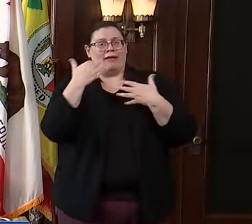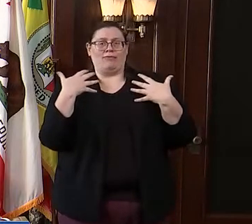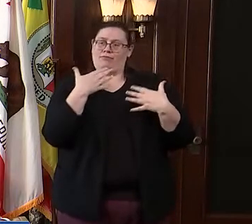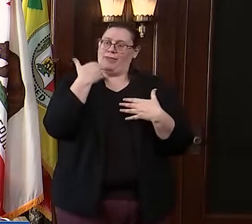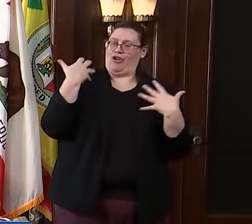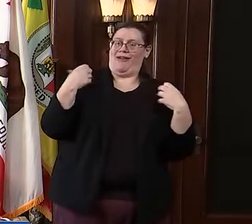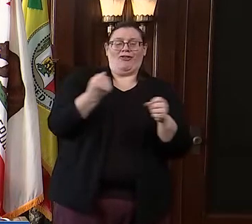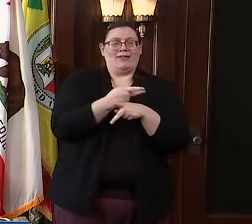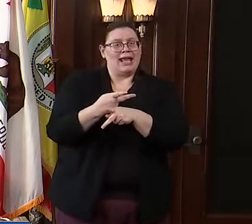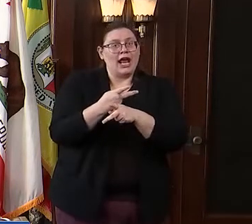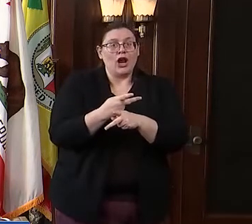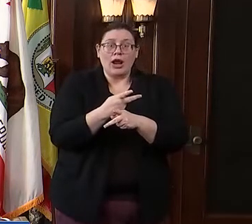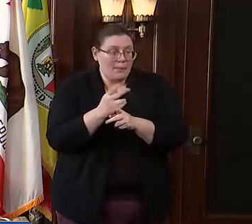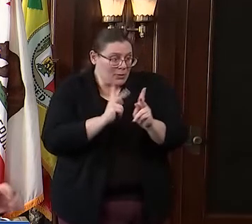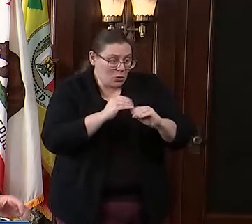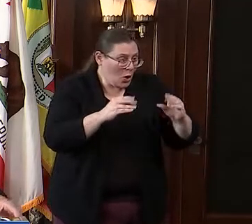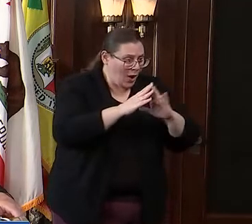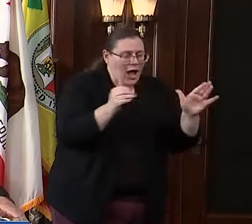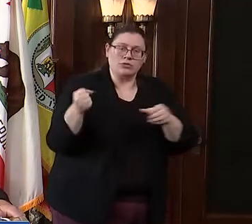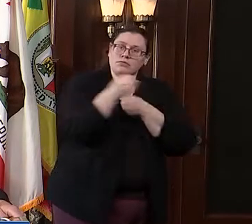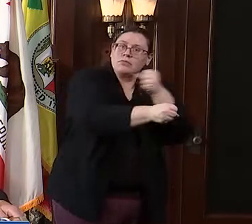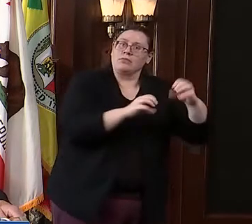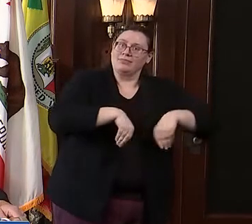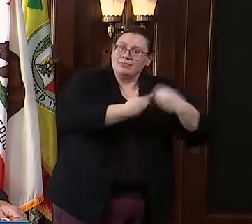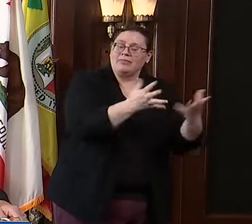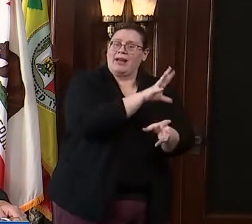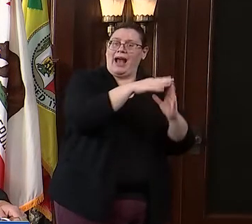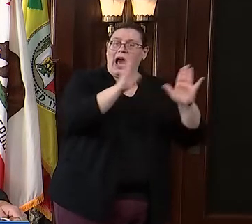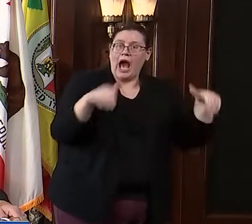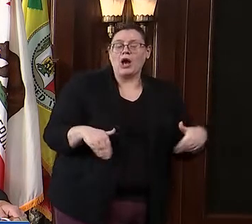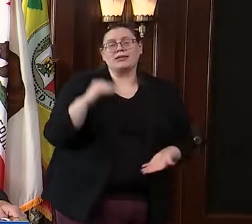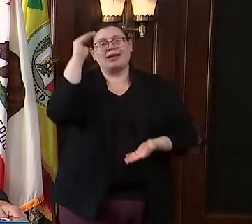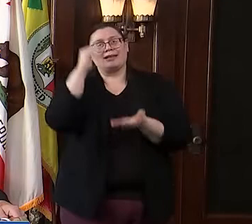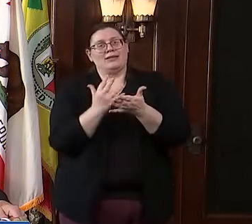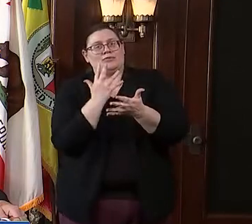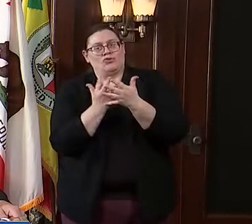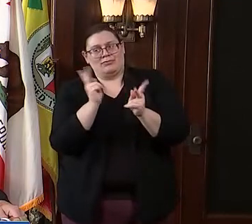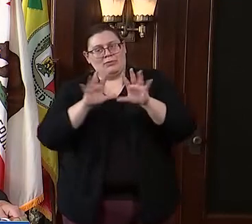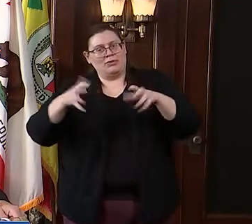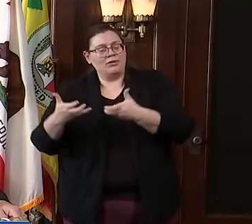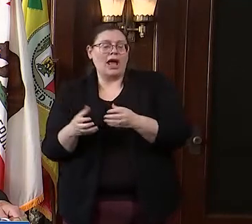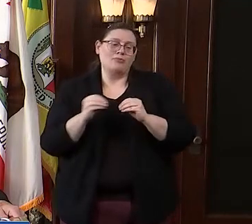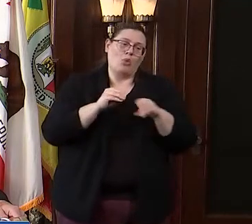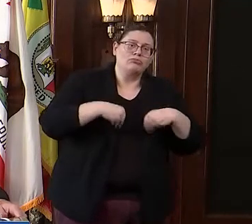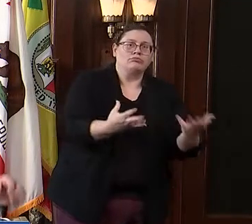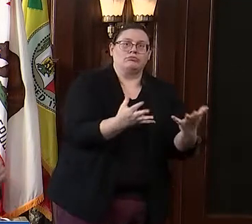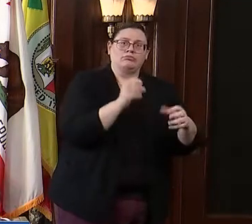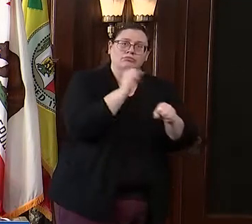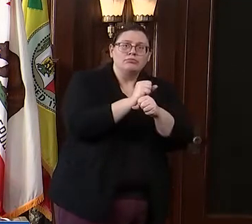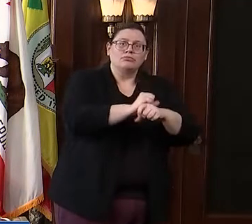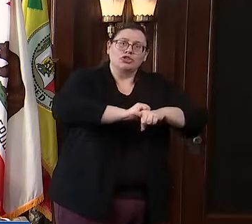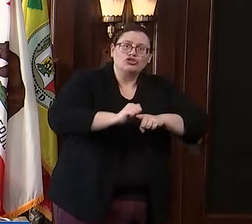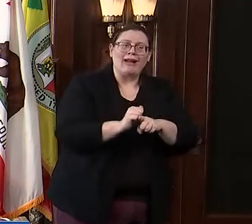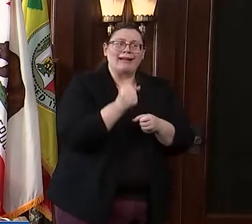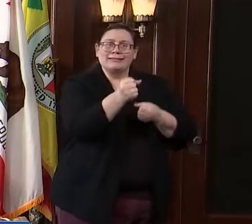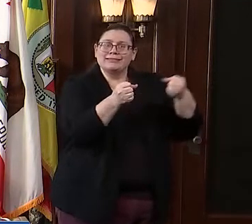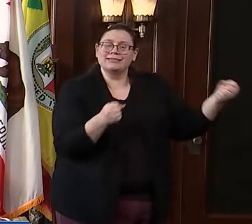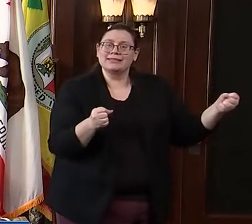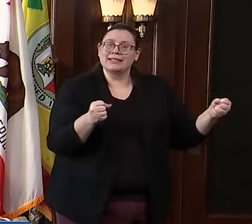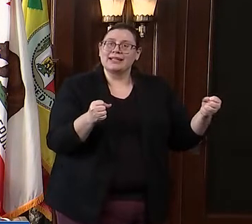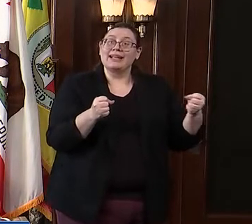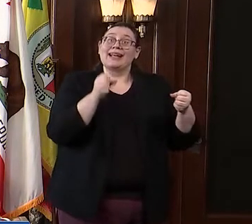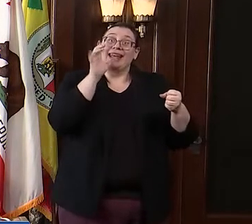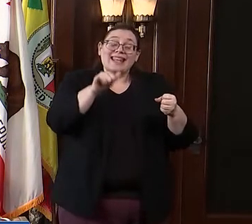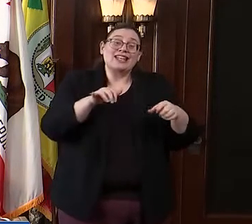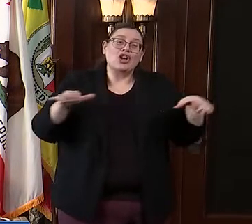for people who are unhoused, lower prison populations, and more job training and placements. These are